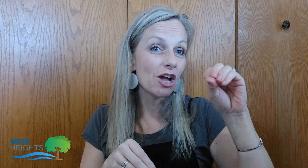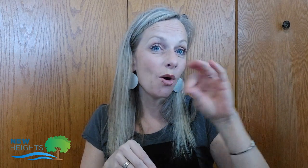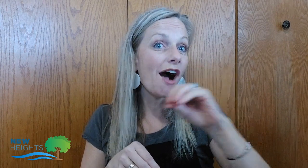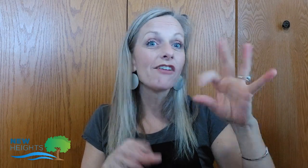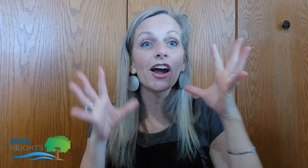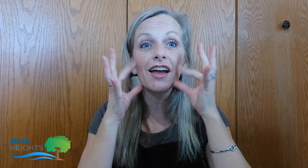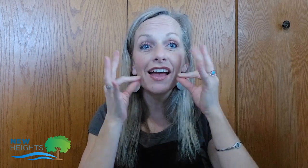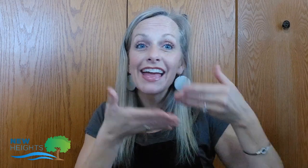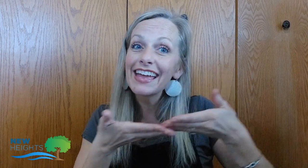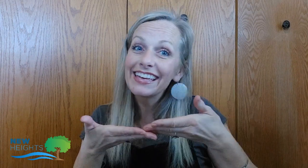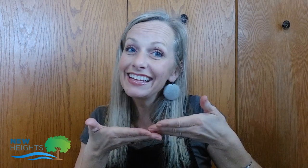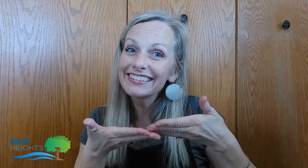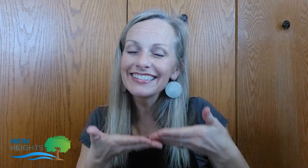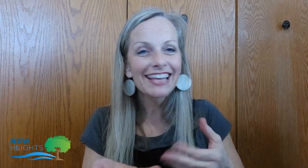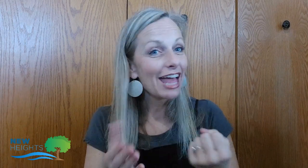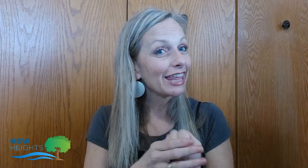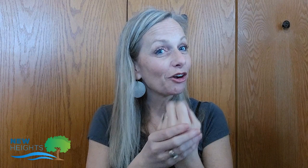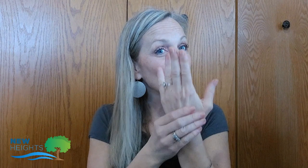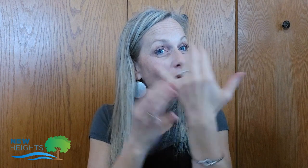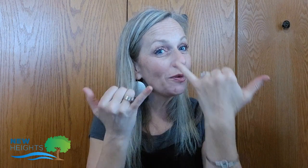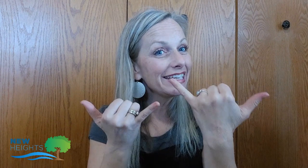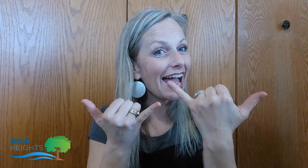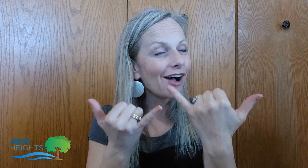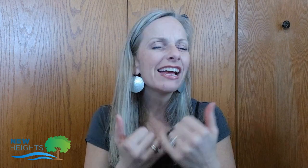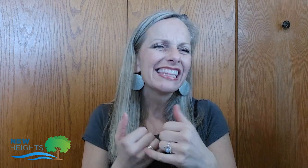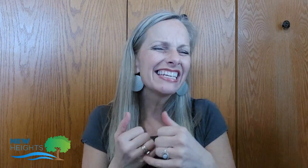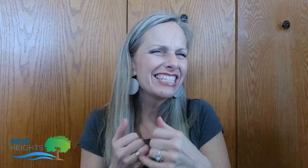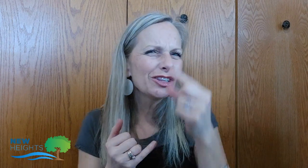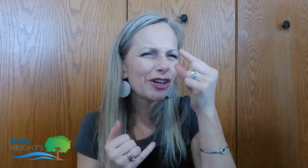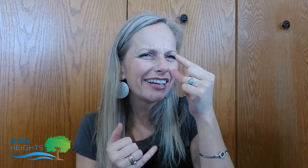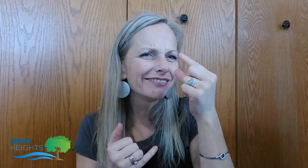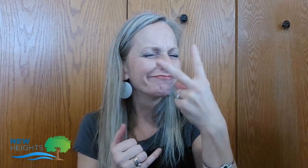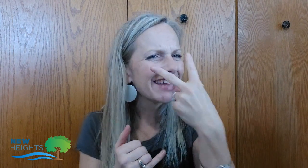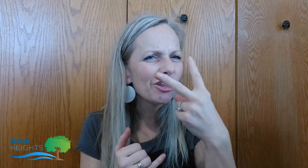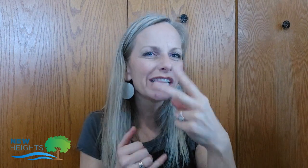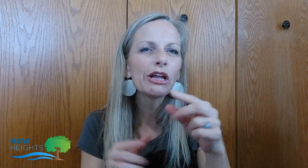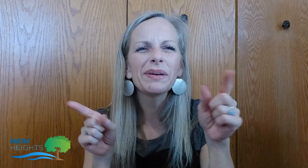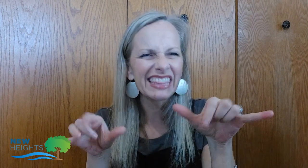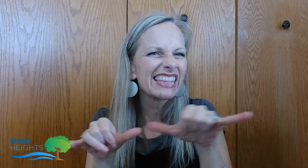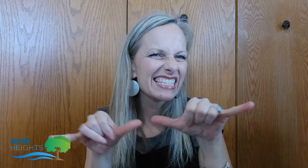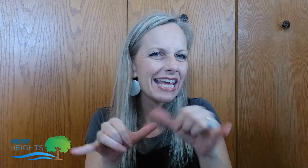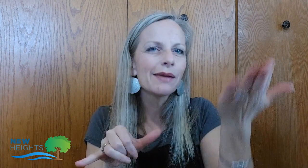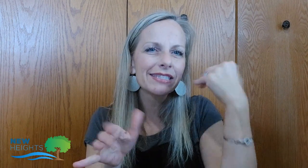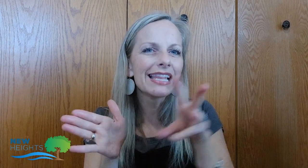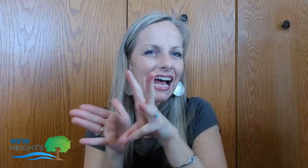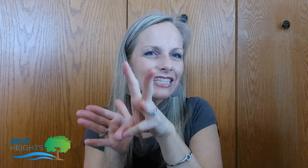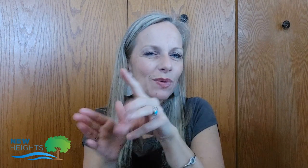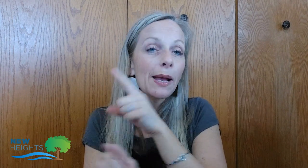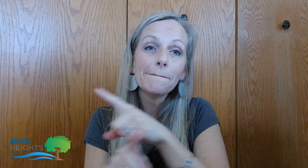video of our kittens. They are growing now. They look a little bit the same as last week,